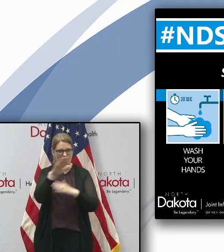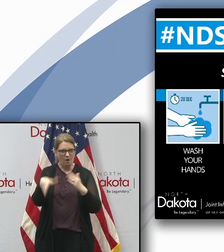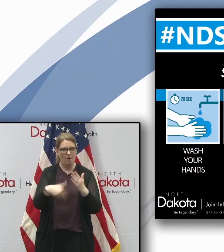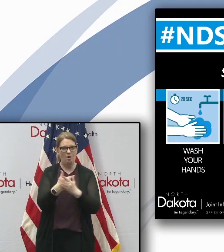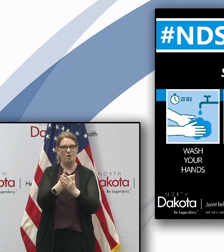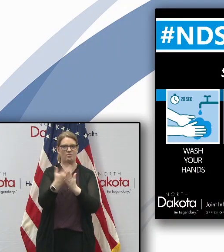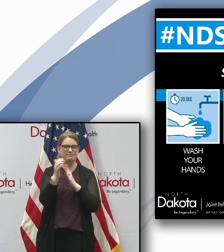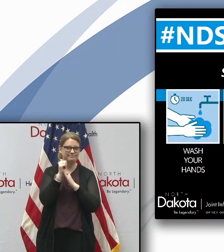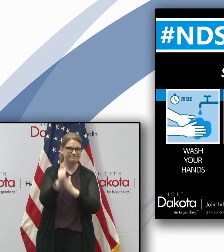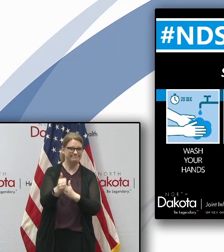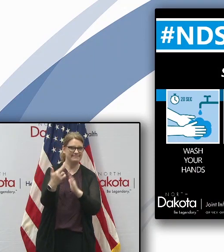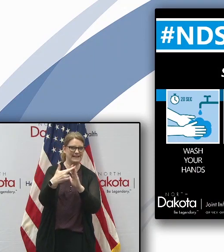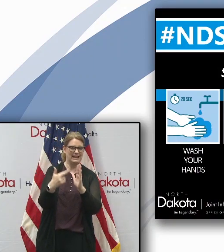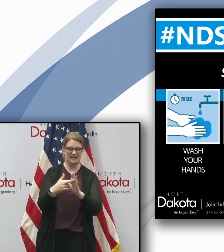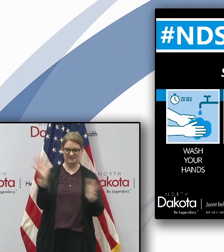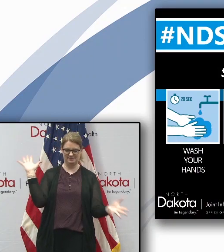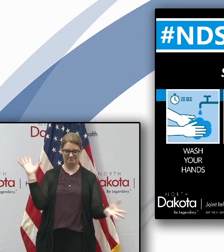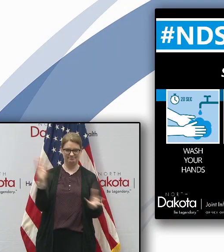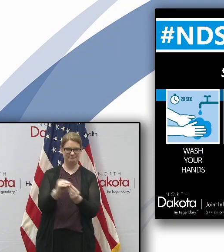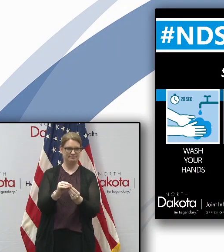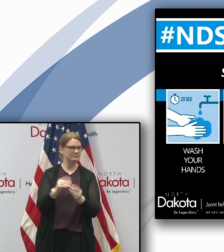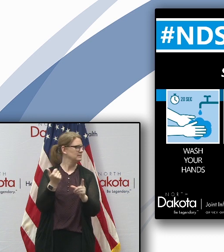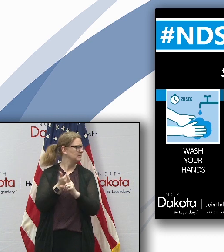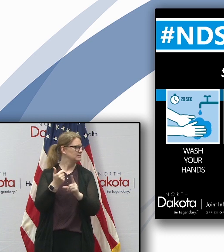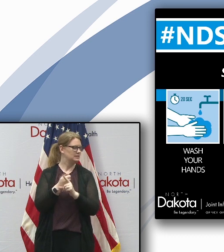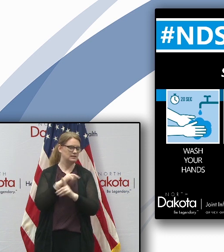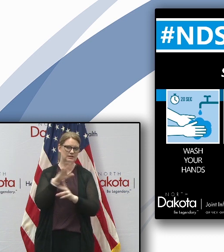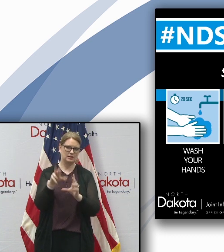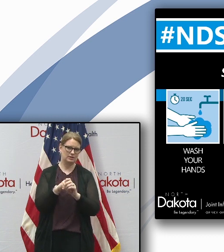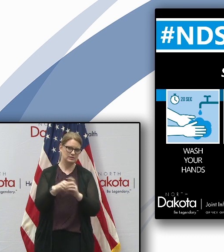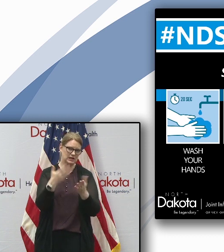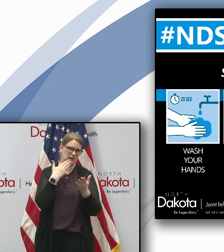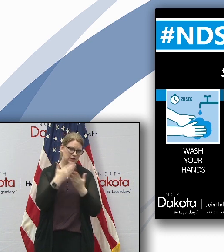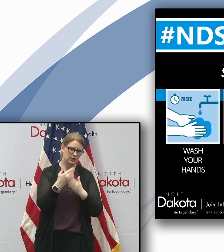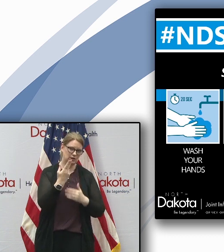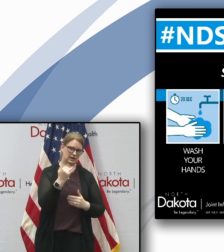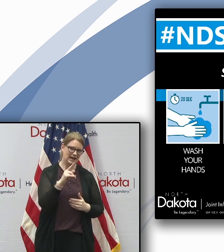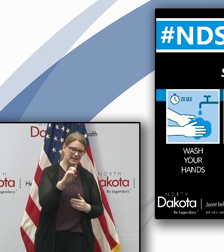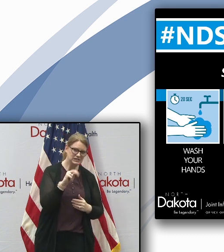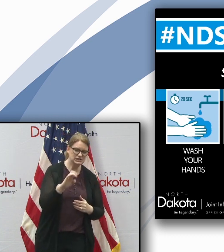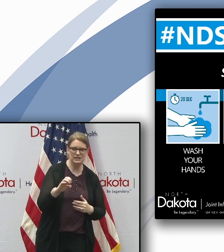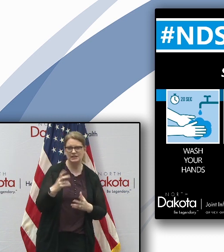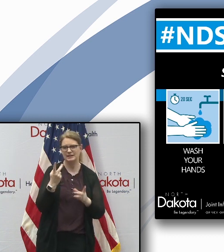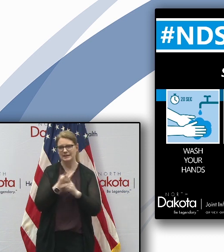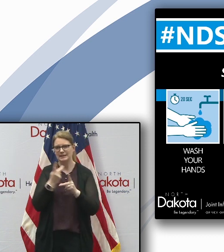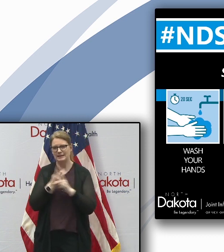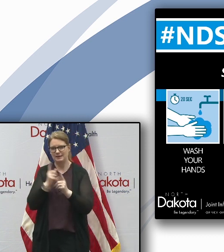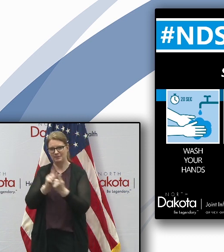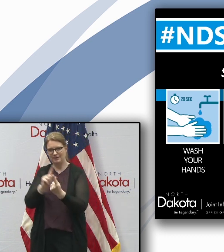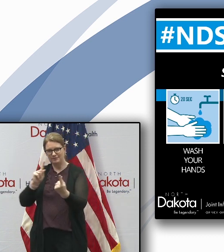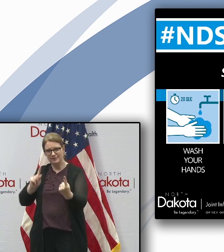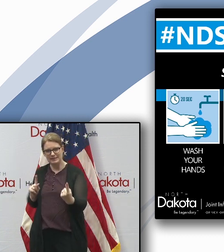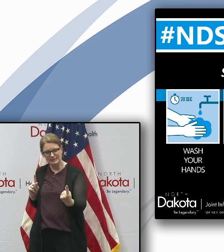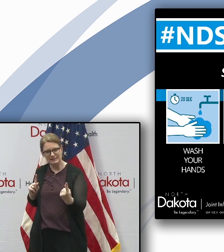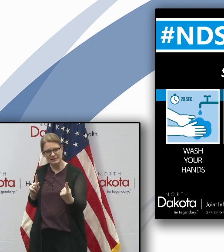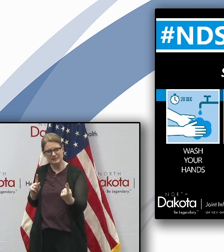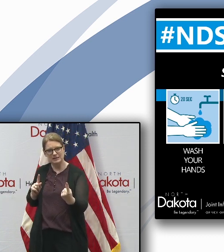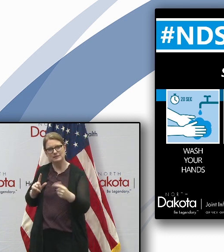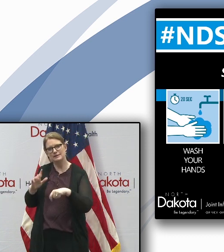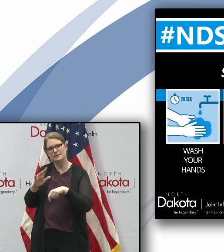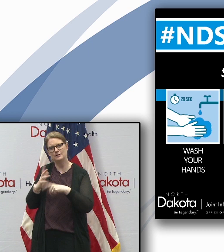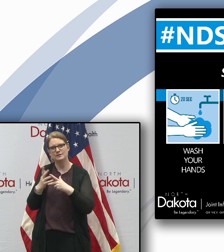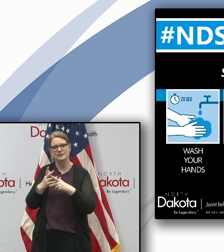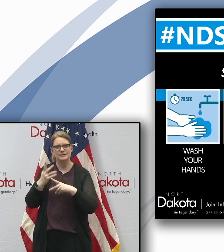guidance that we're talking about, which includes good hygiene, keeping physical distance, avoiding discretionary